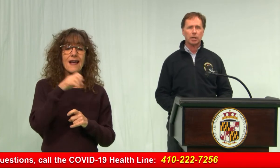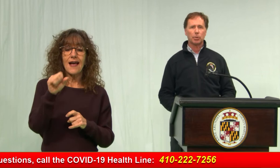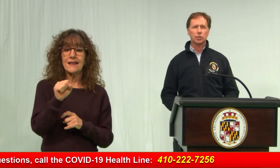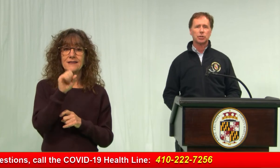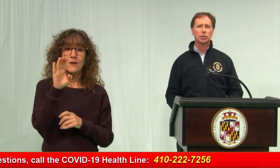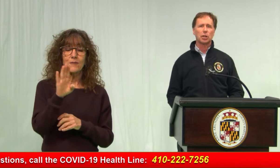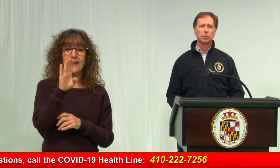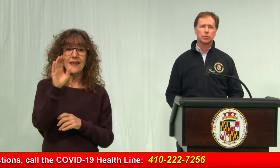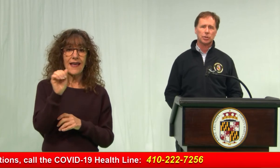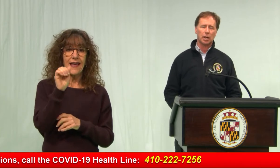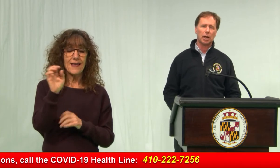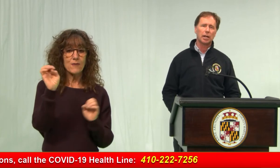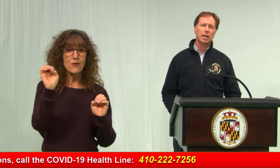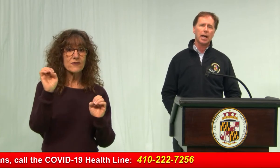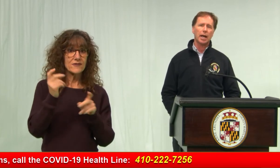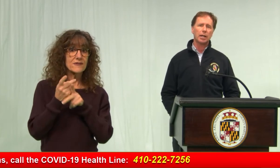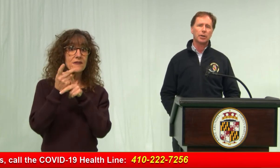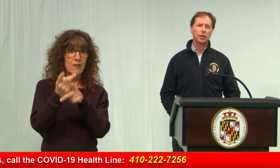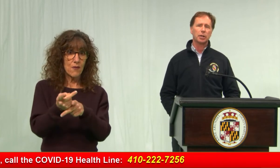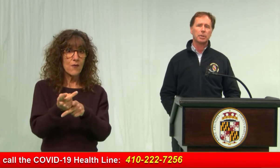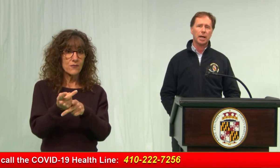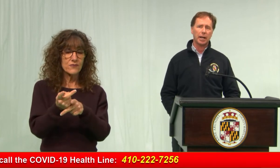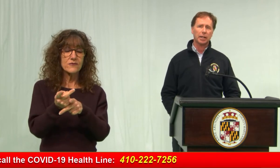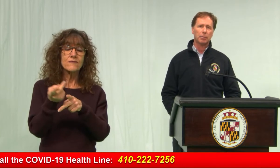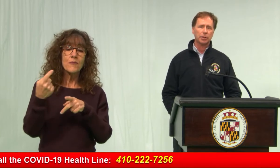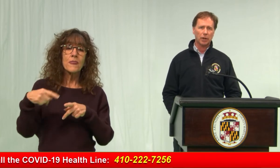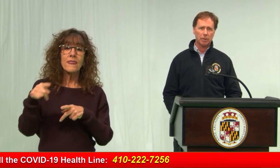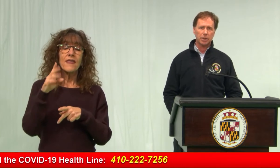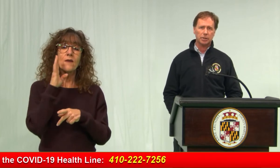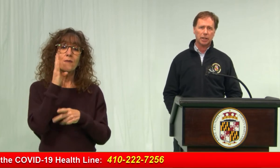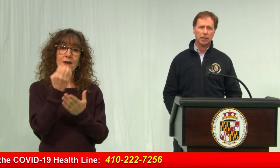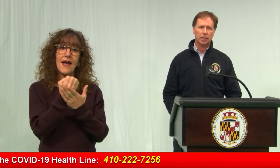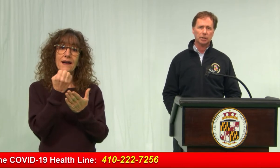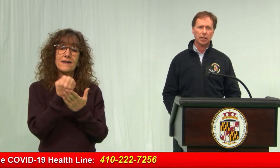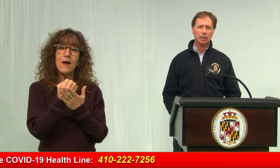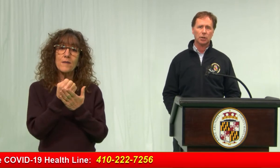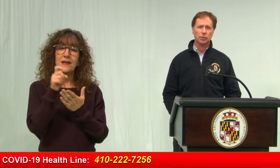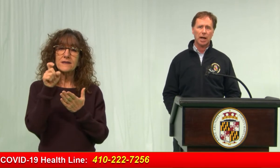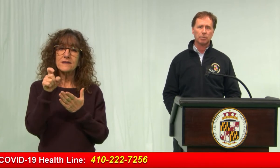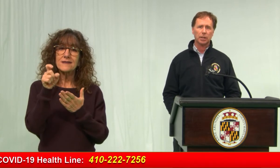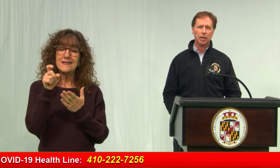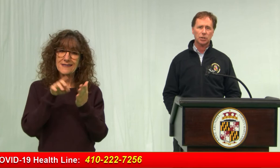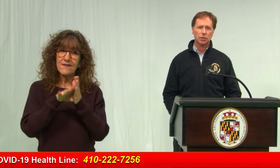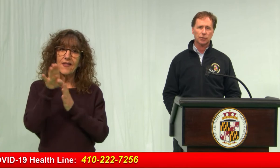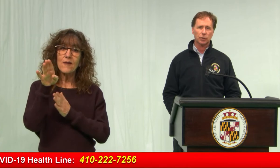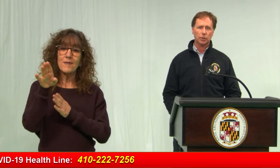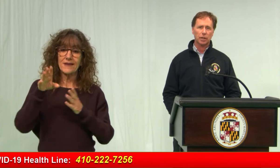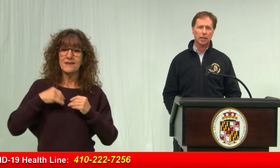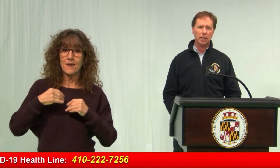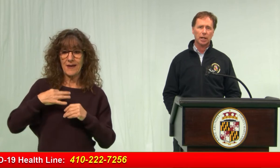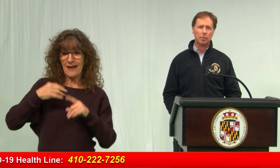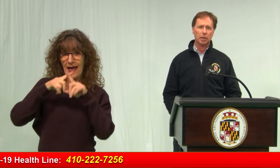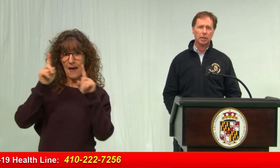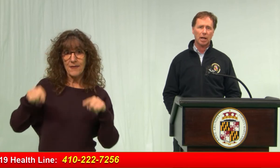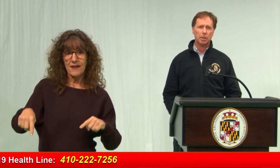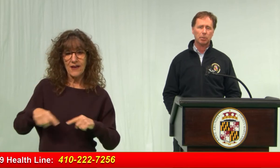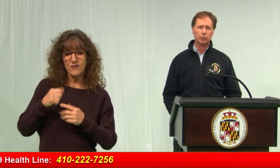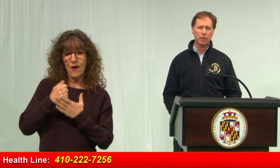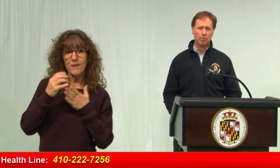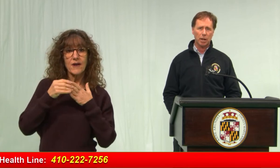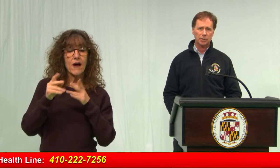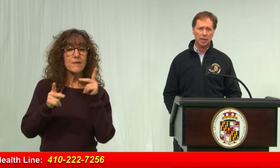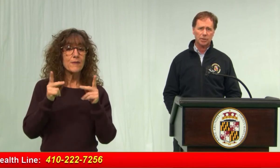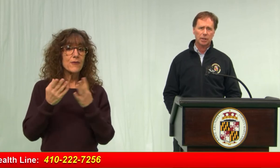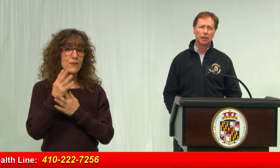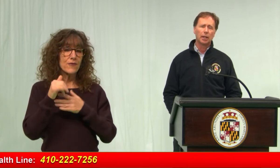SBA emergency loans, and they're going to be at economic development taking those applications for and helping guide people